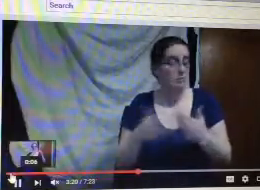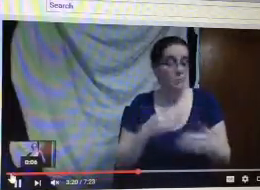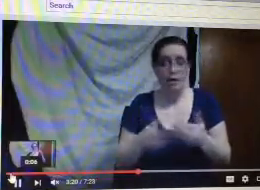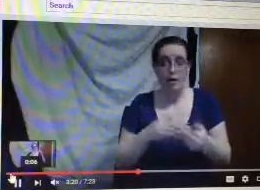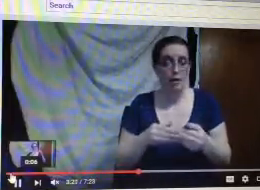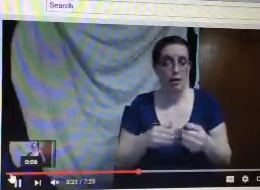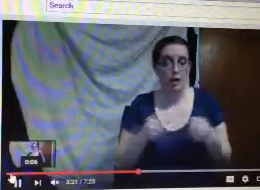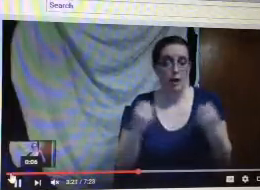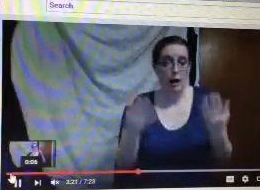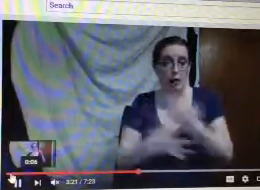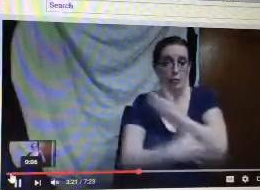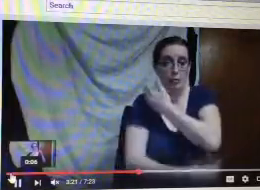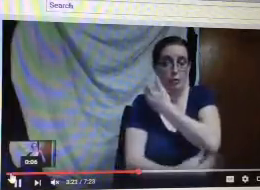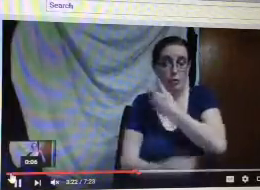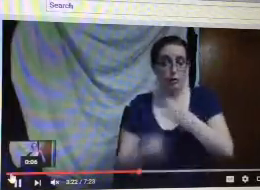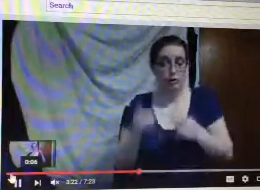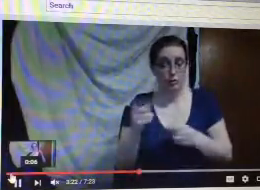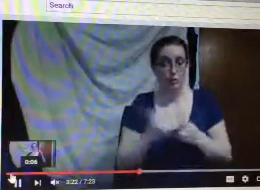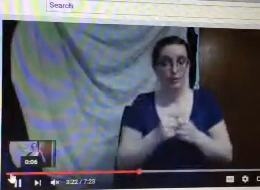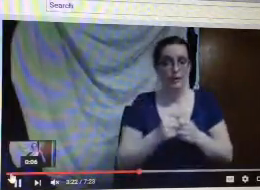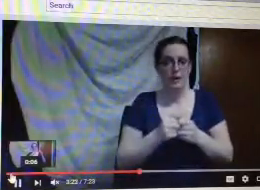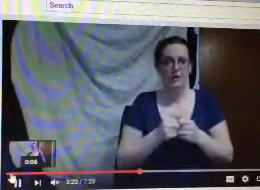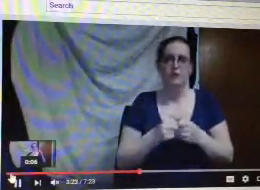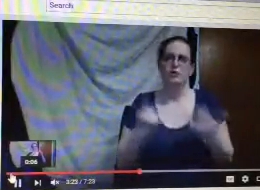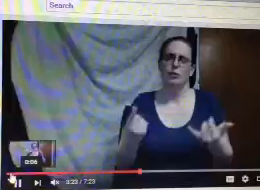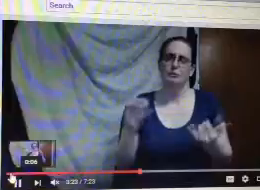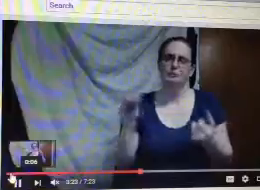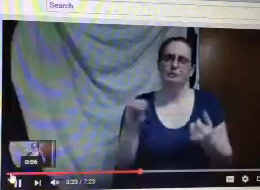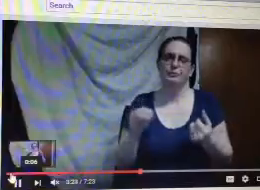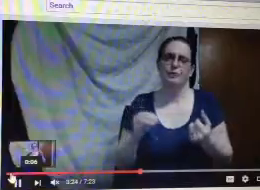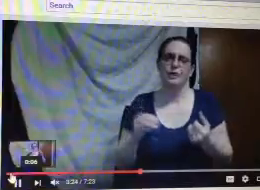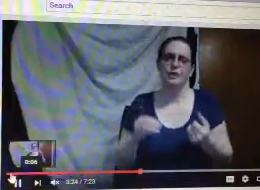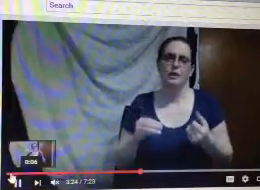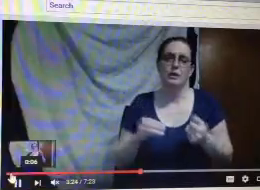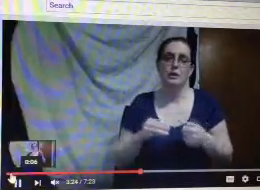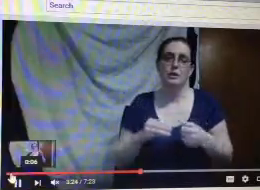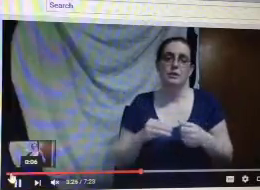you the money, and it doesn't matter how poor you are.